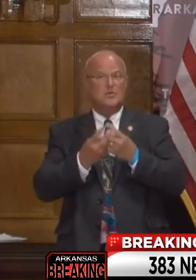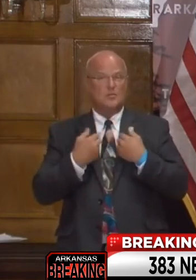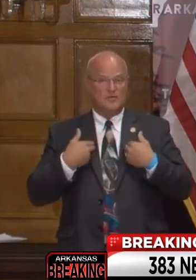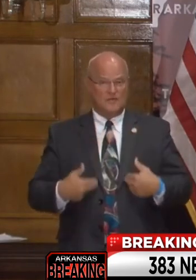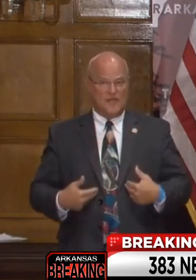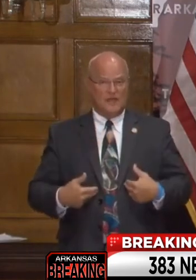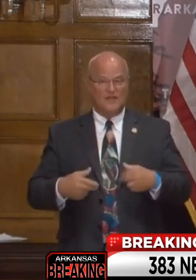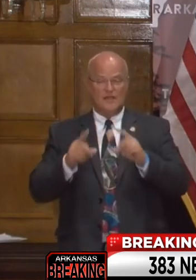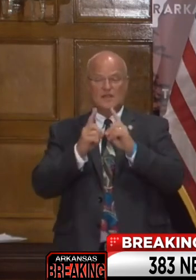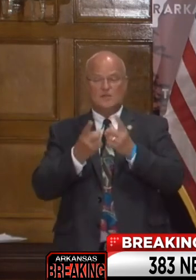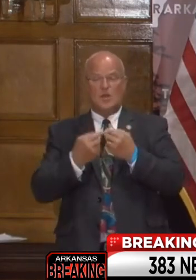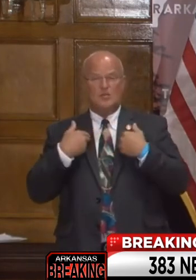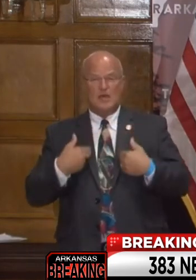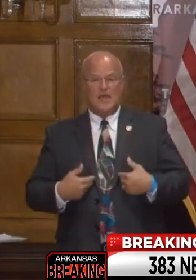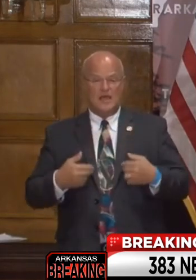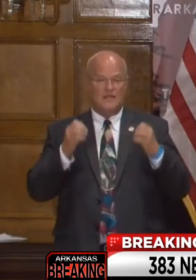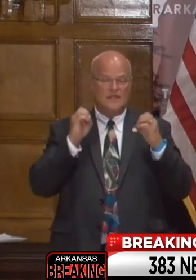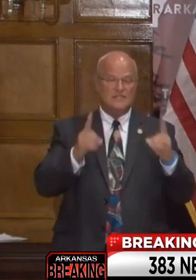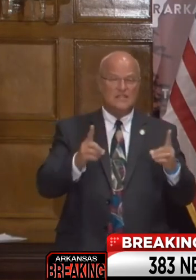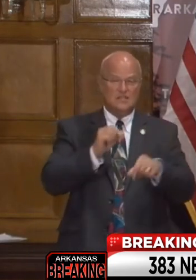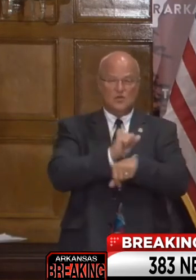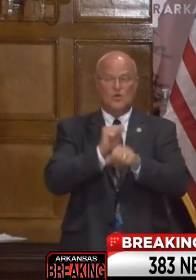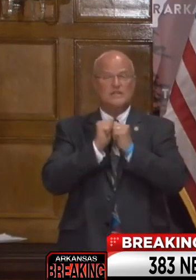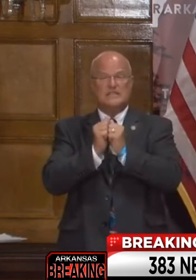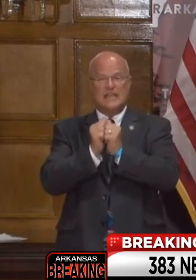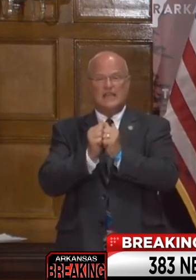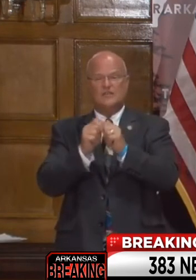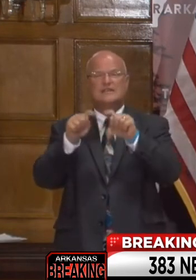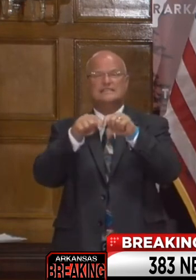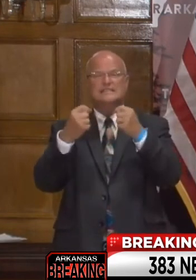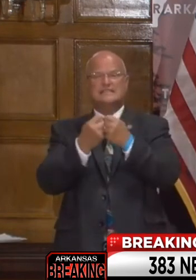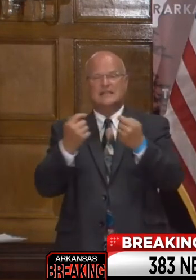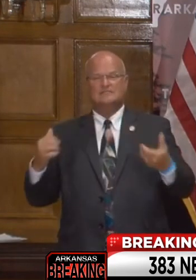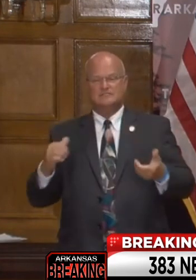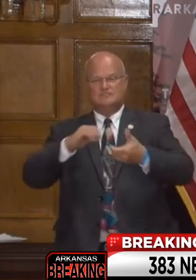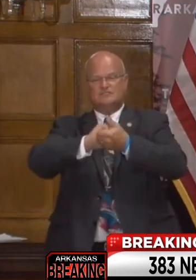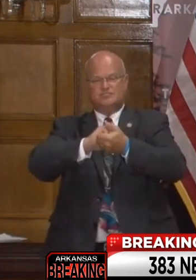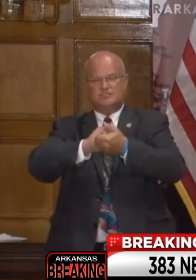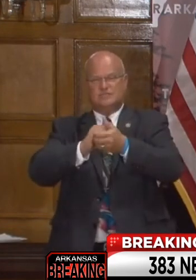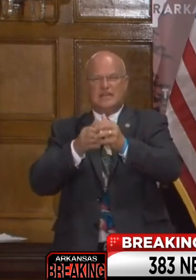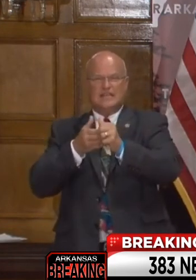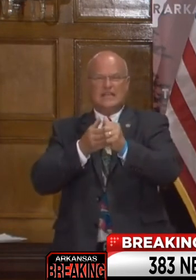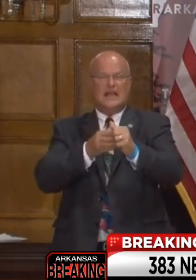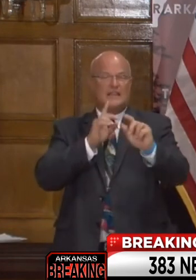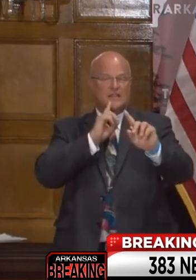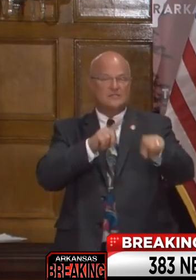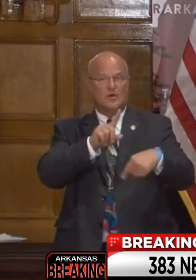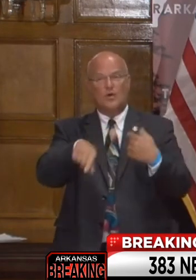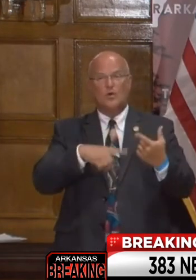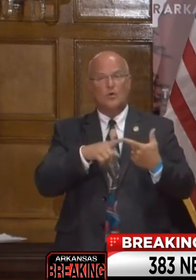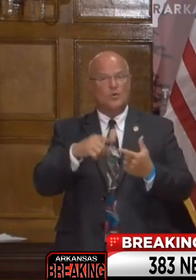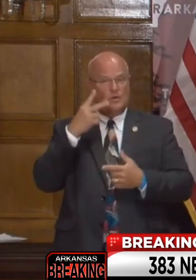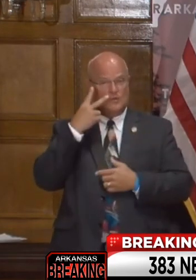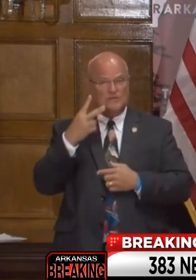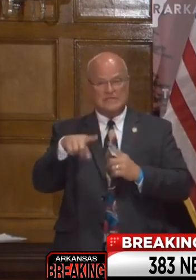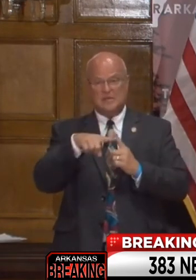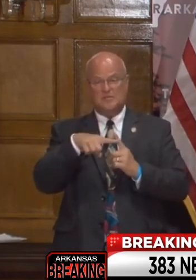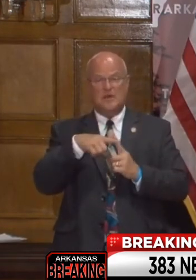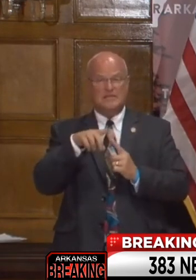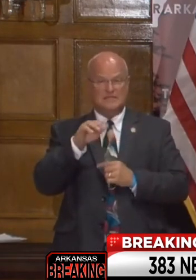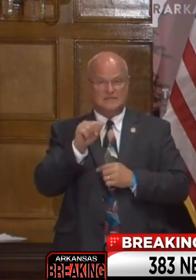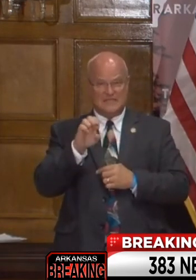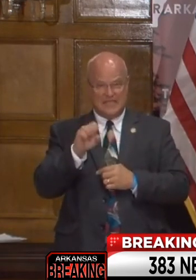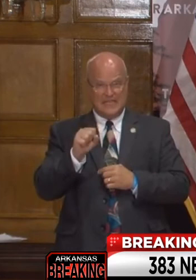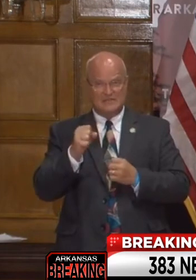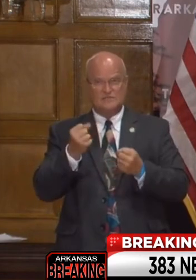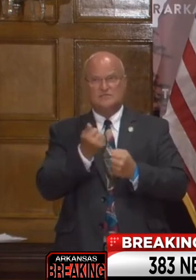Health, that the Department of Health and Education be working together as a team to help guide that response whenever we see a positive